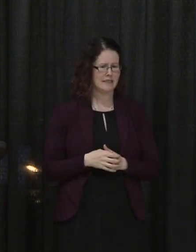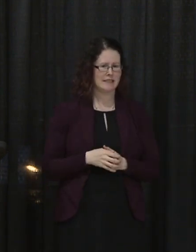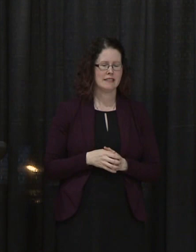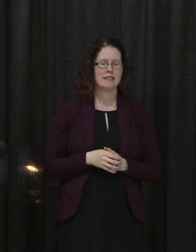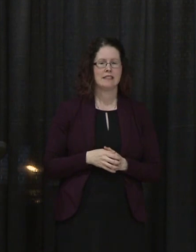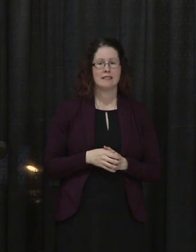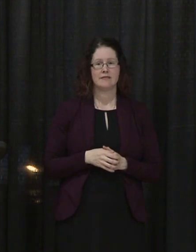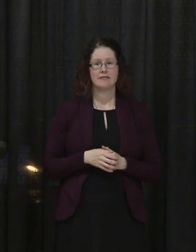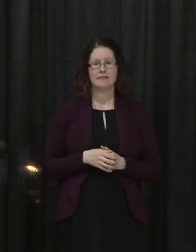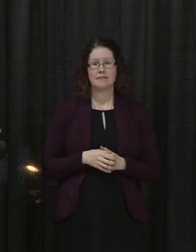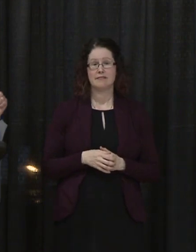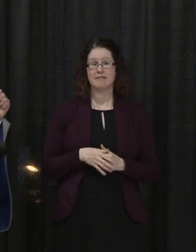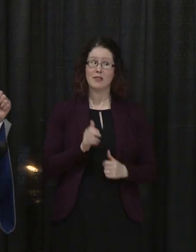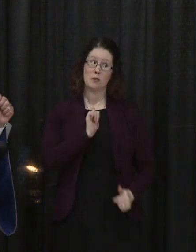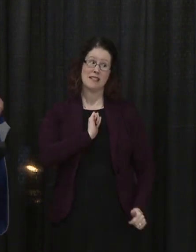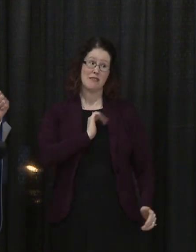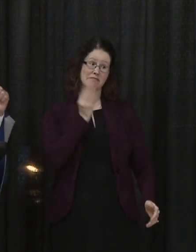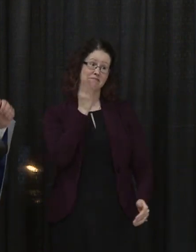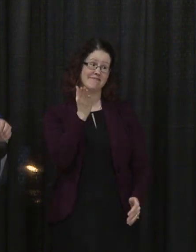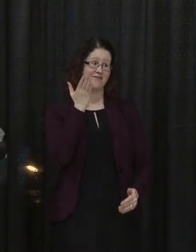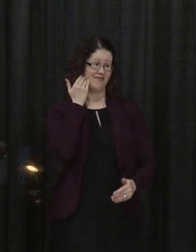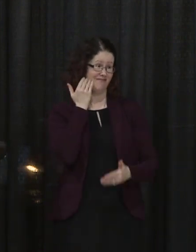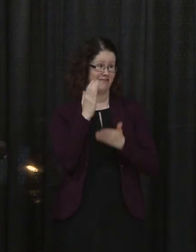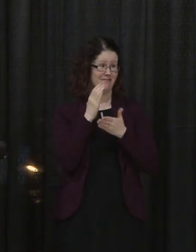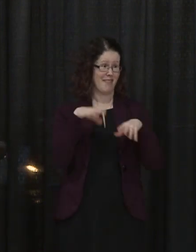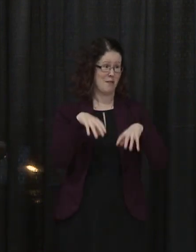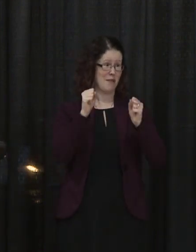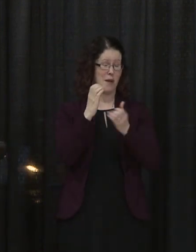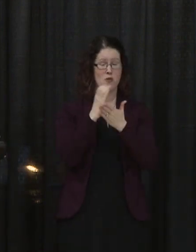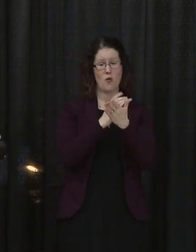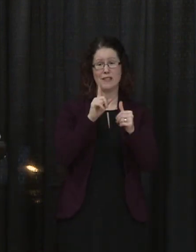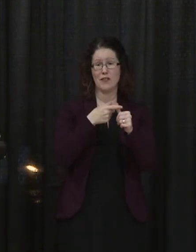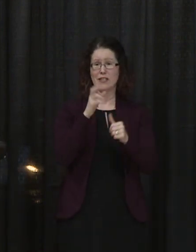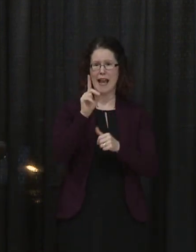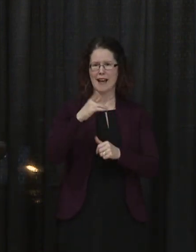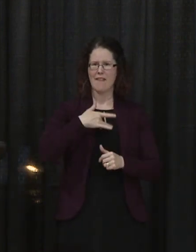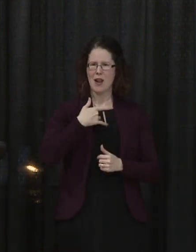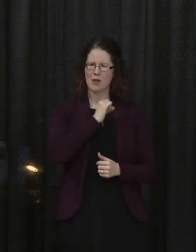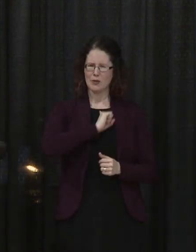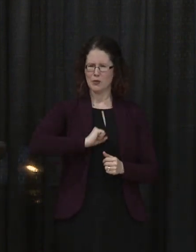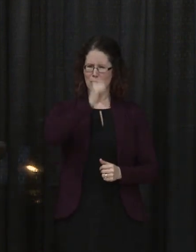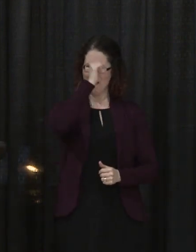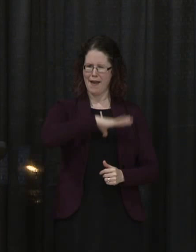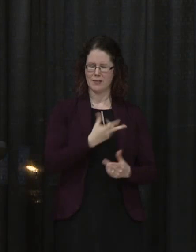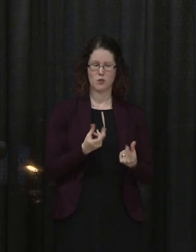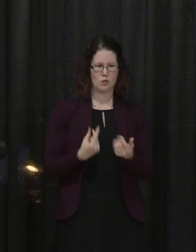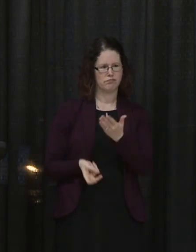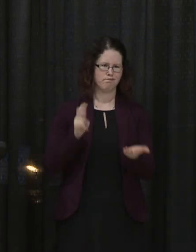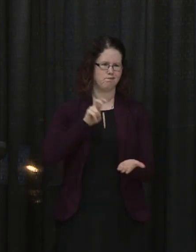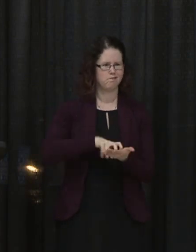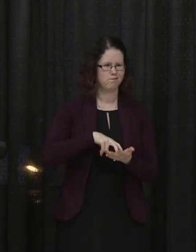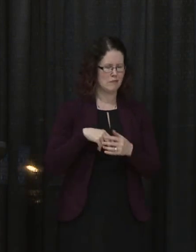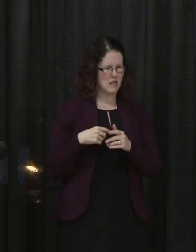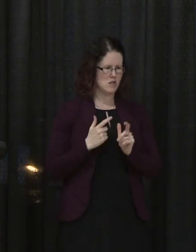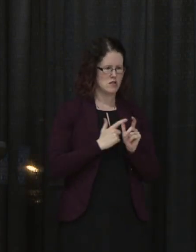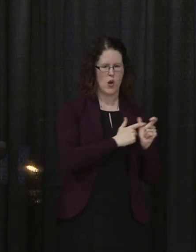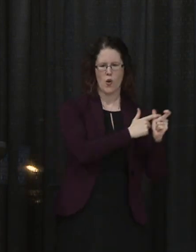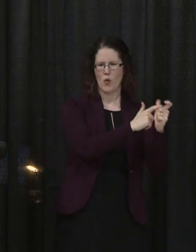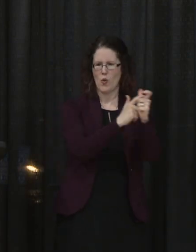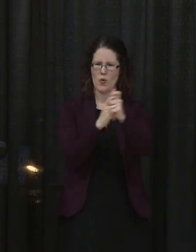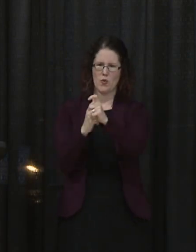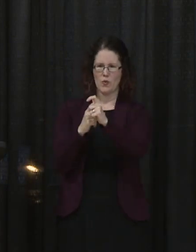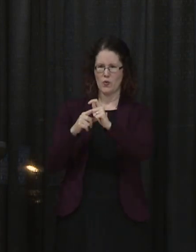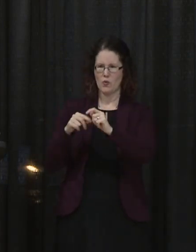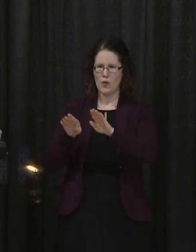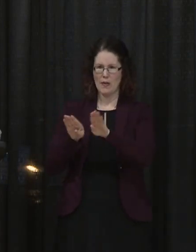So me, thinking I was Superman after completing this course, I leapt into action, I jumped out, I ran around, I opened up the back